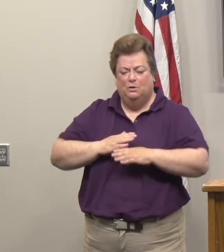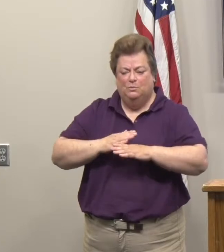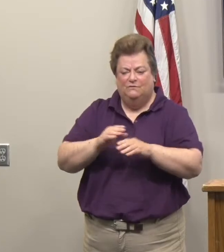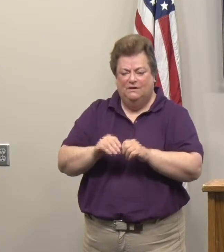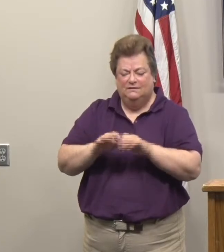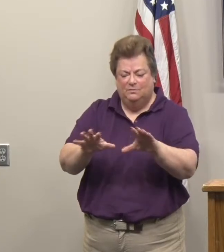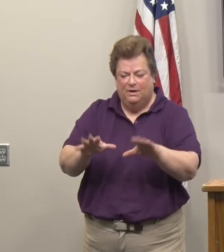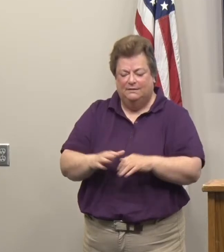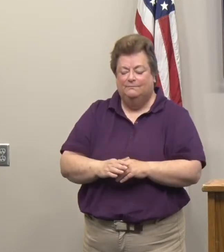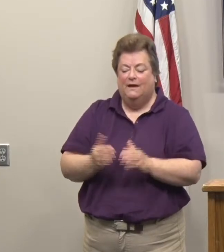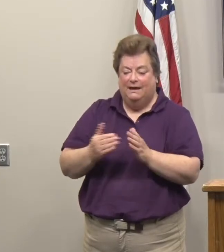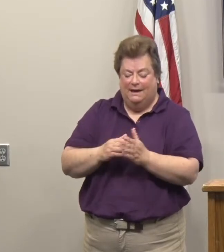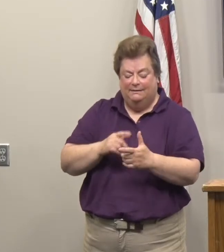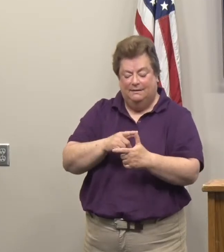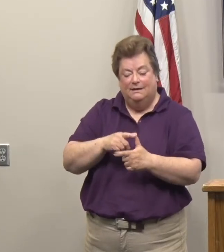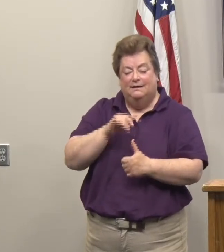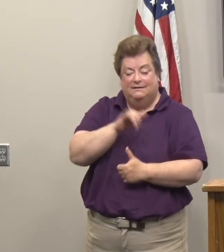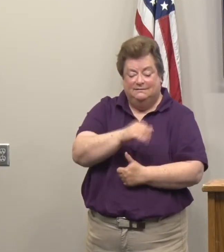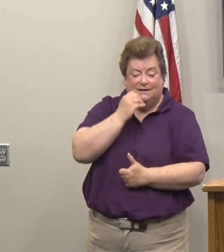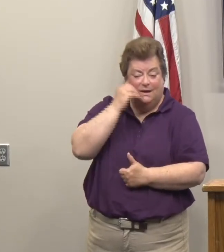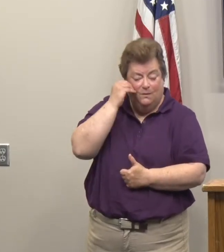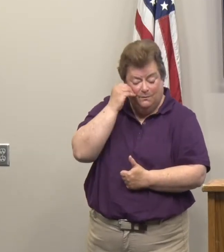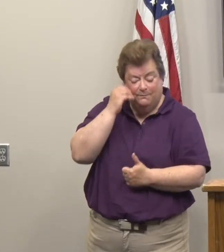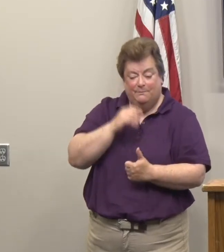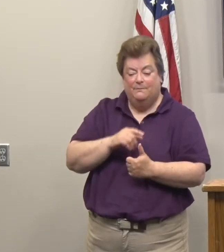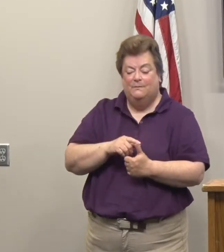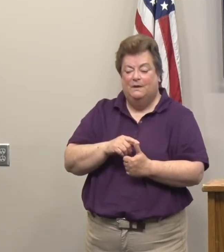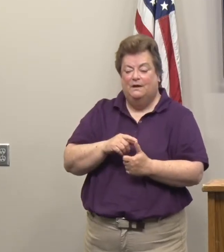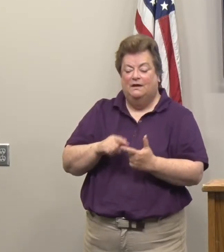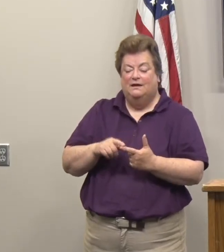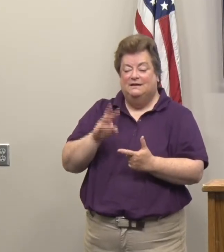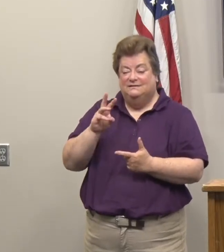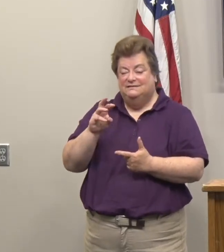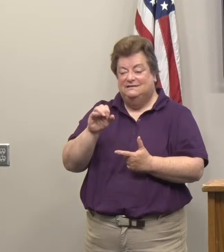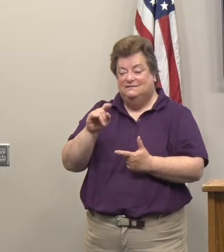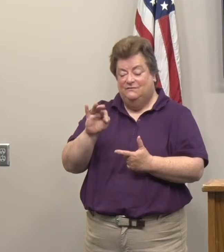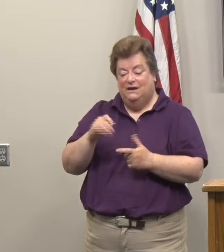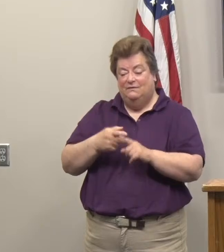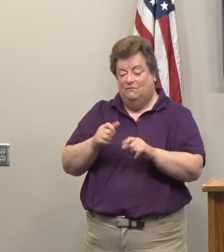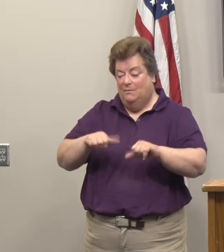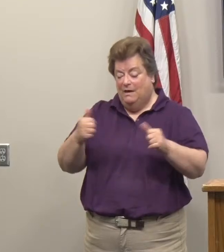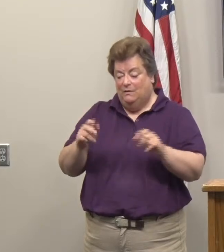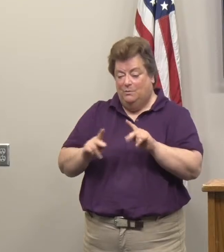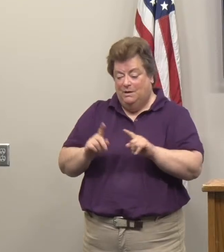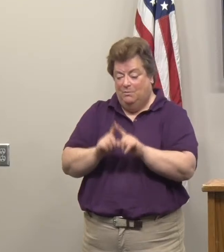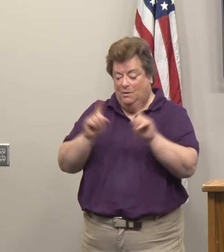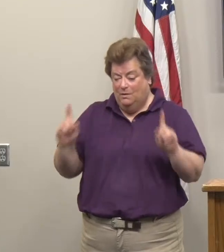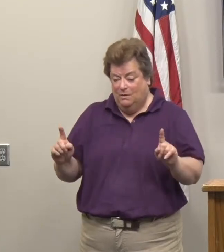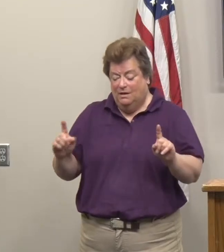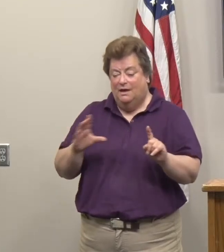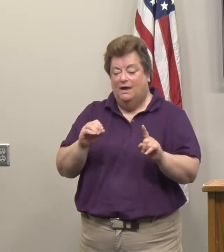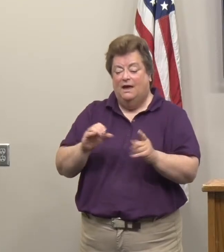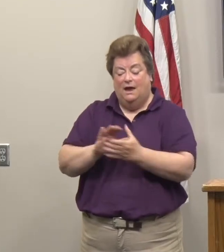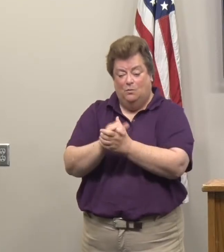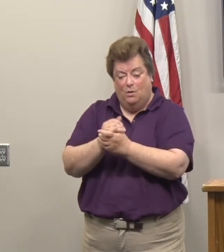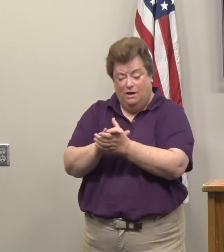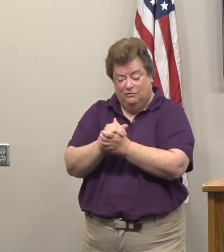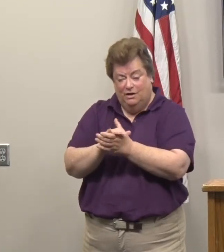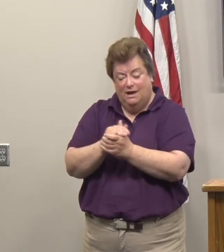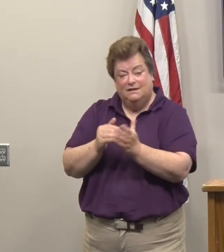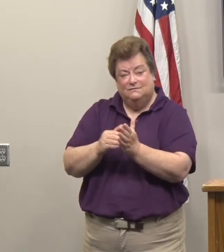are to, again, stay home to the extent possible, stay at least 6 feet away from others, continue to wash your